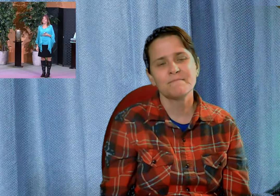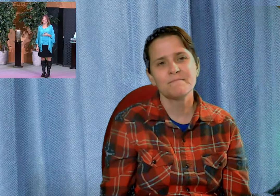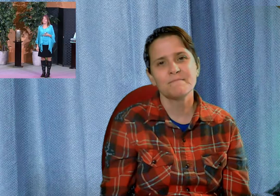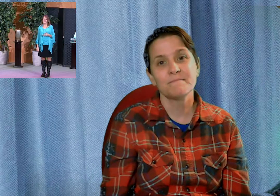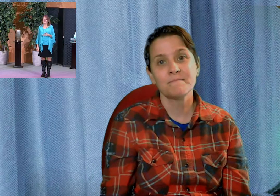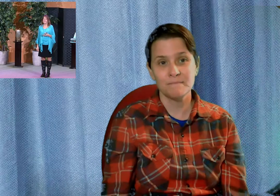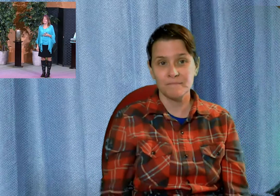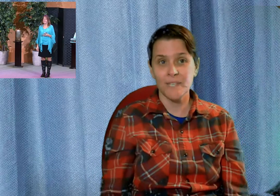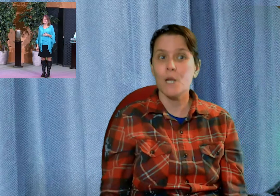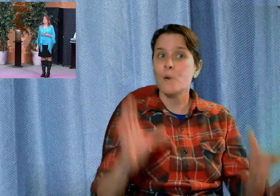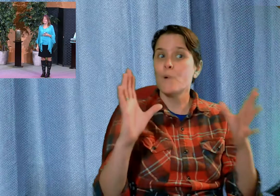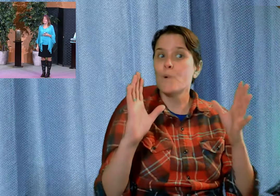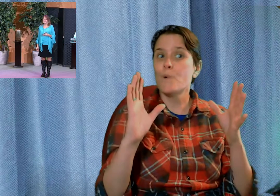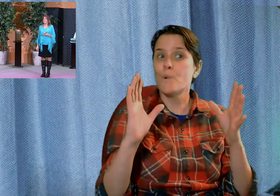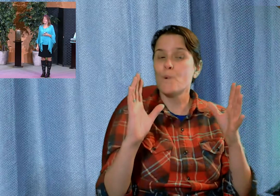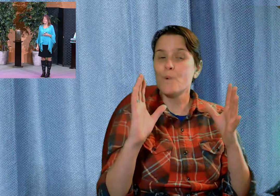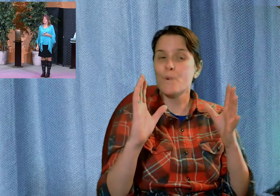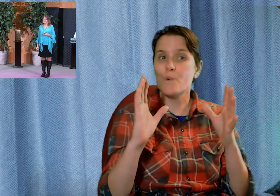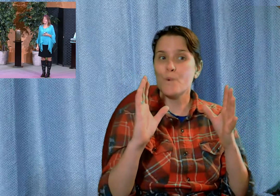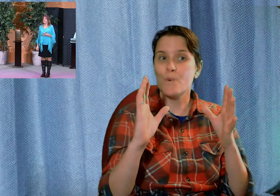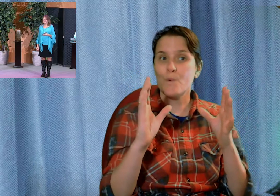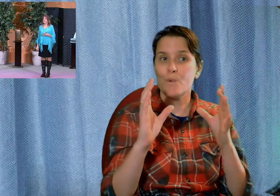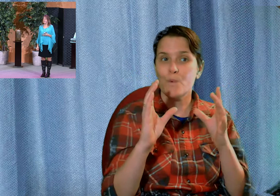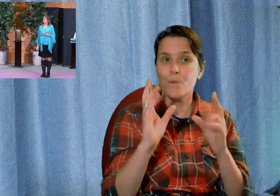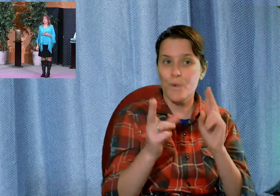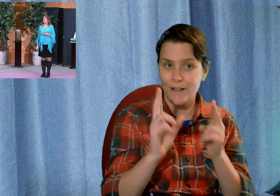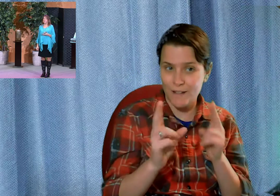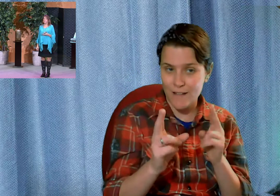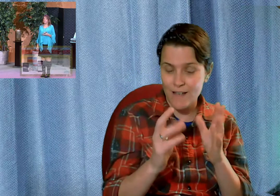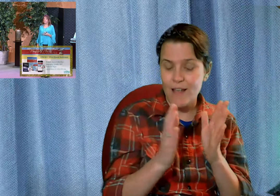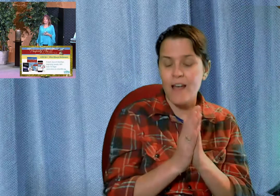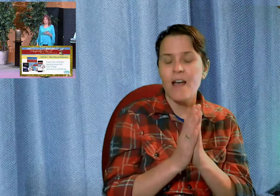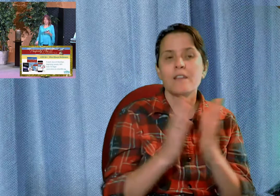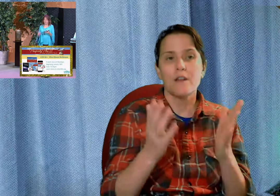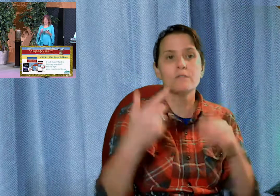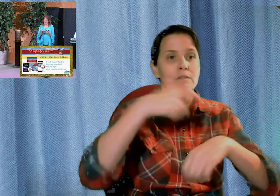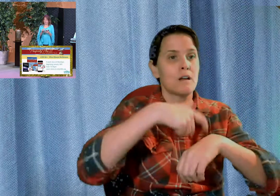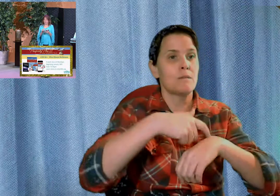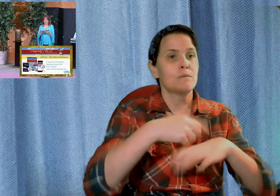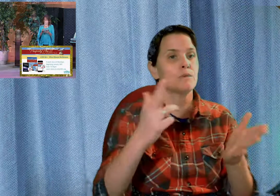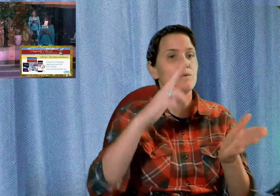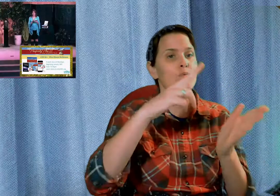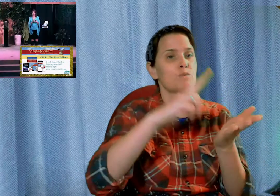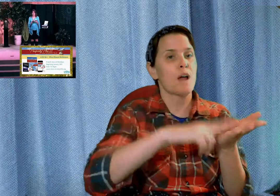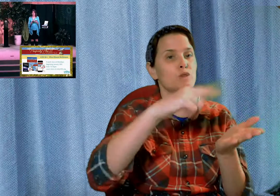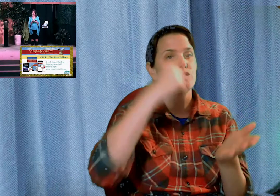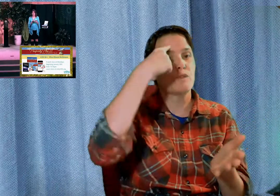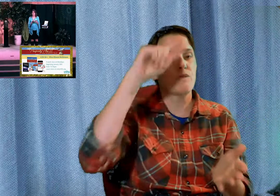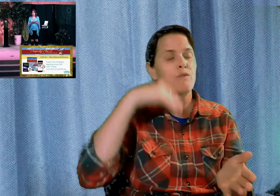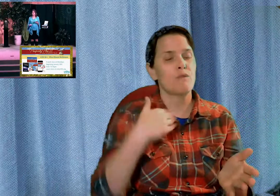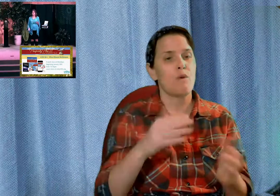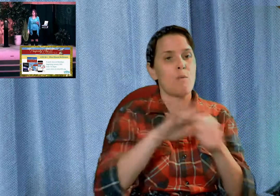So quickly, there is still time to register for Prosperity Plus 3, the Way of